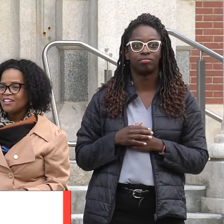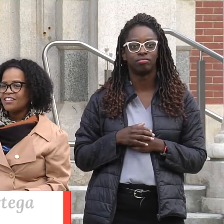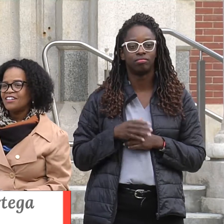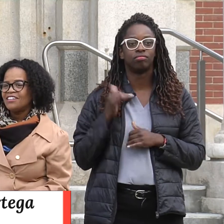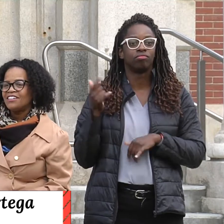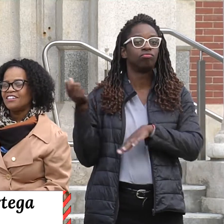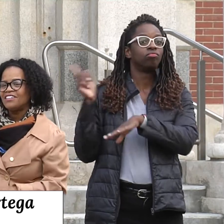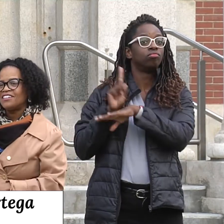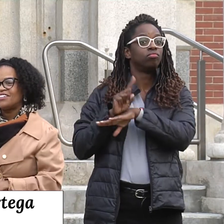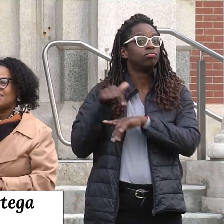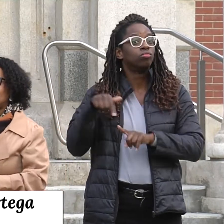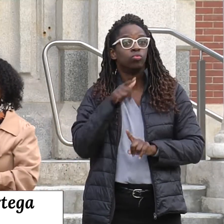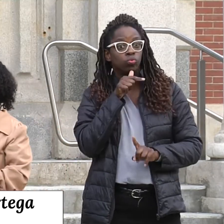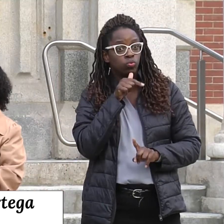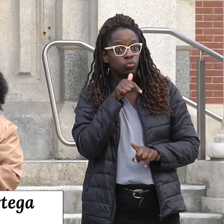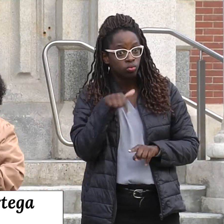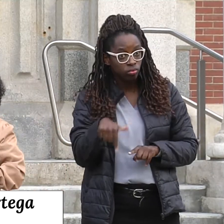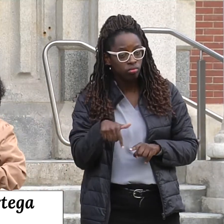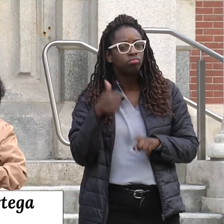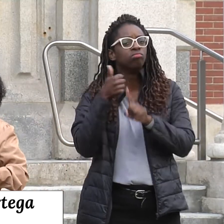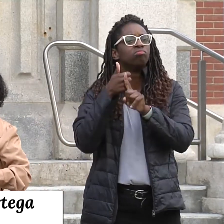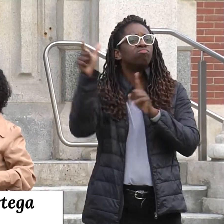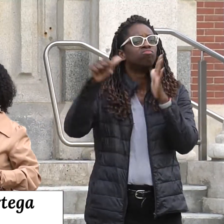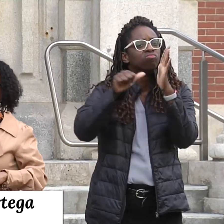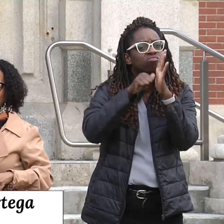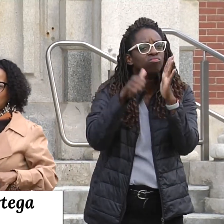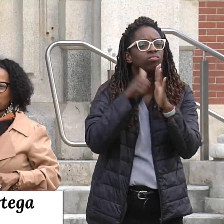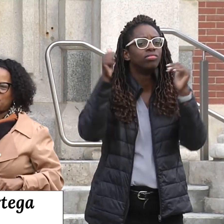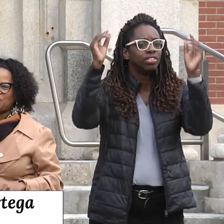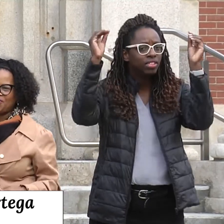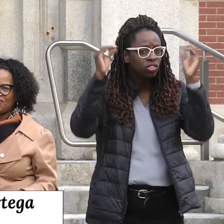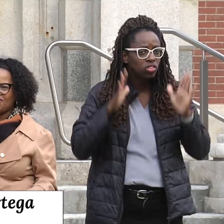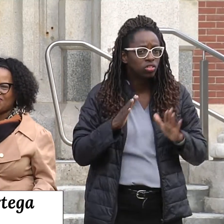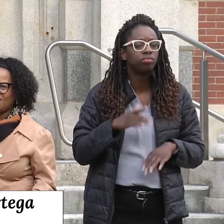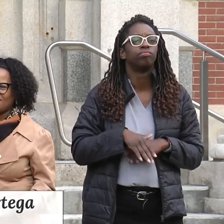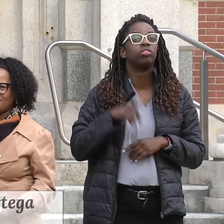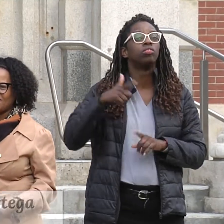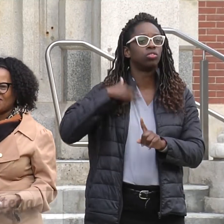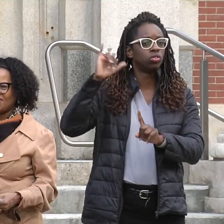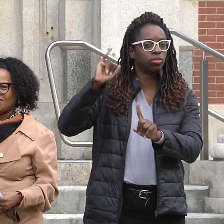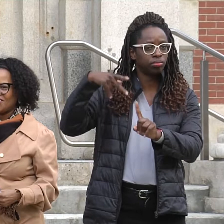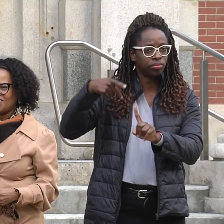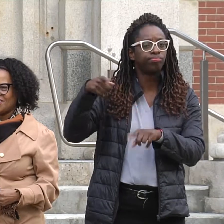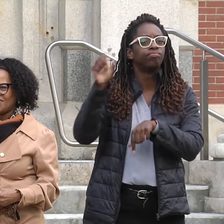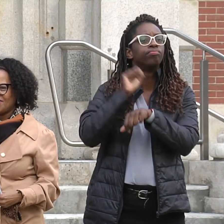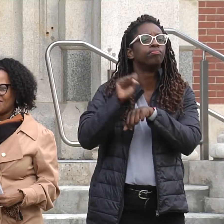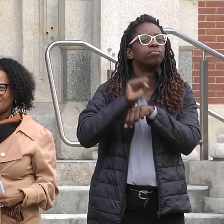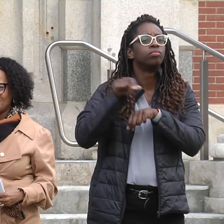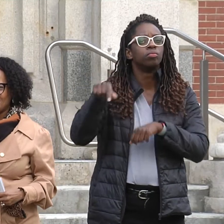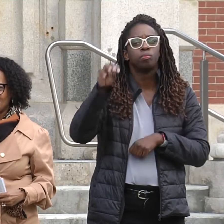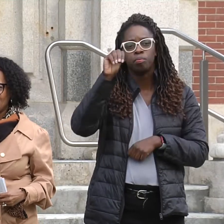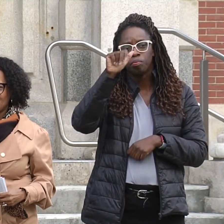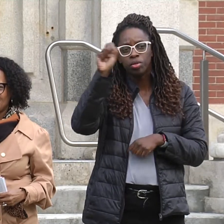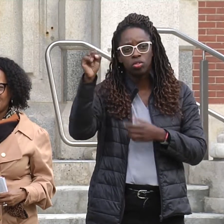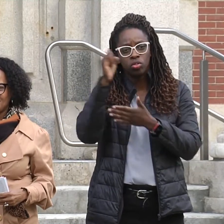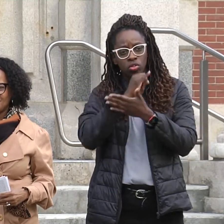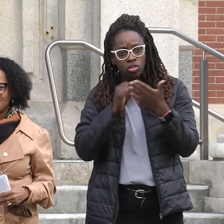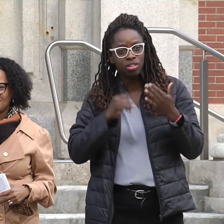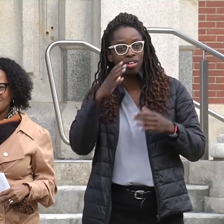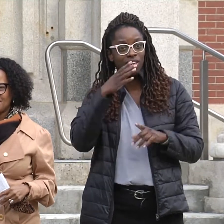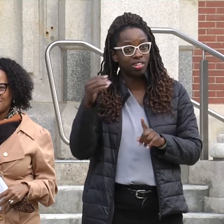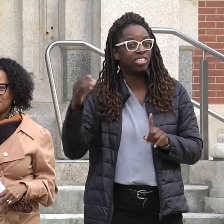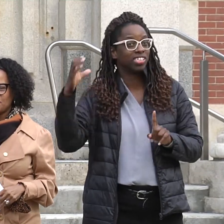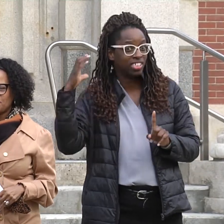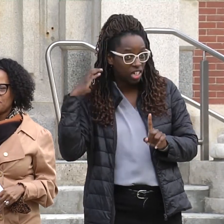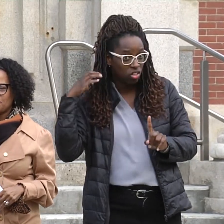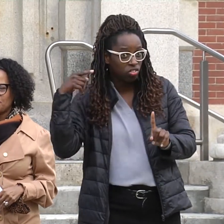is a sculptor and educator living in Jamaica Plain. He is a professor of sculpture at MassArt and is also the chair of their Fine Arts 3D program.